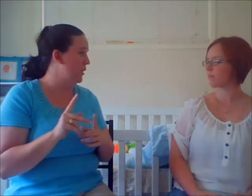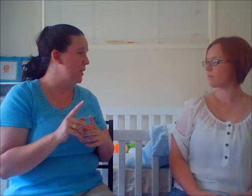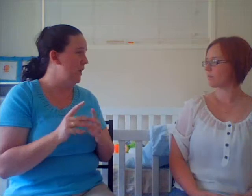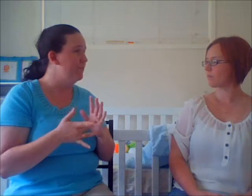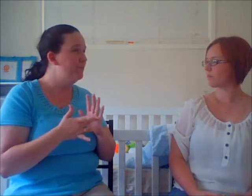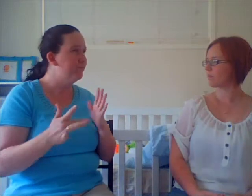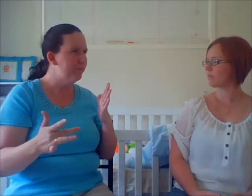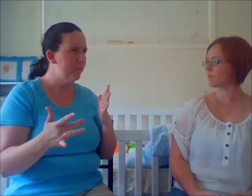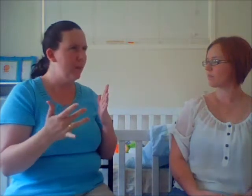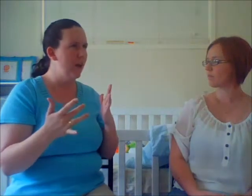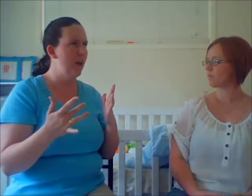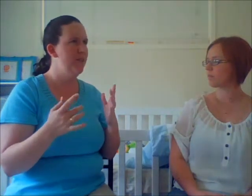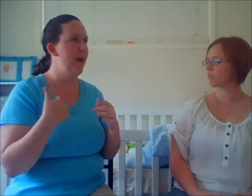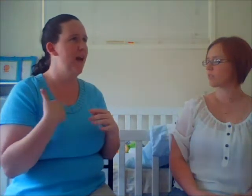technology,